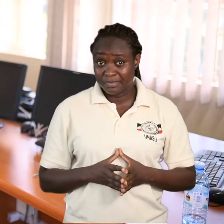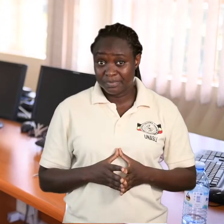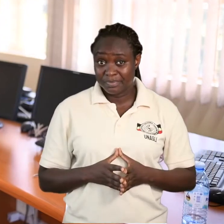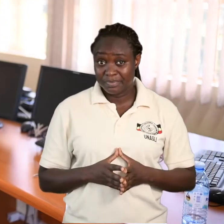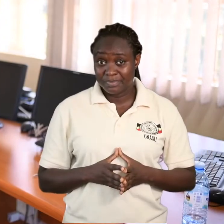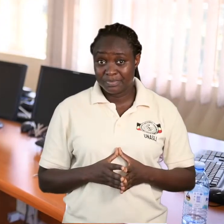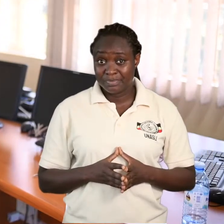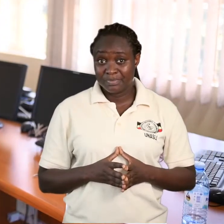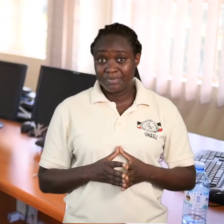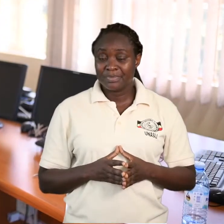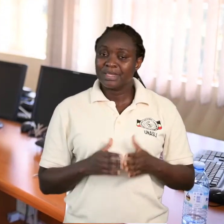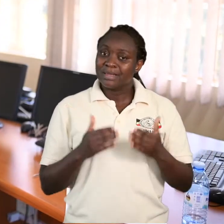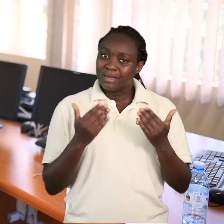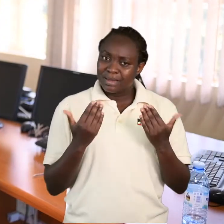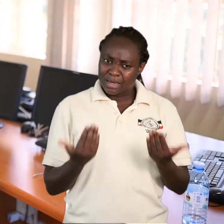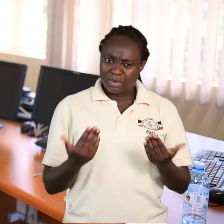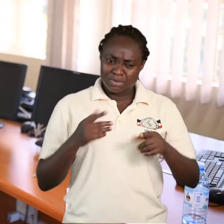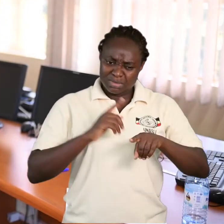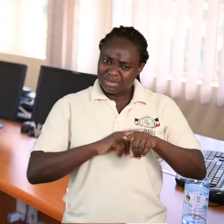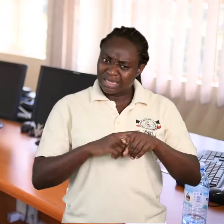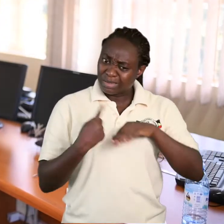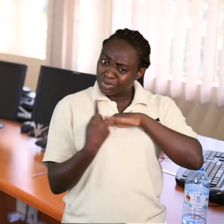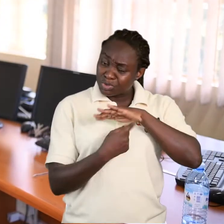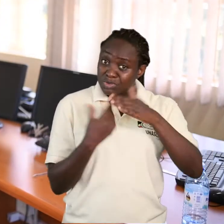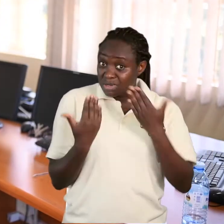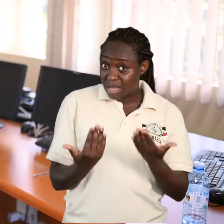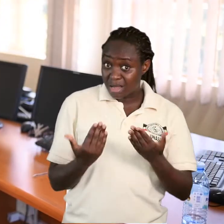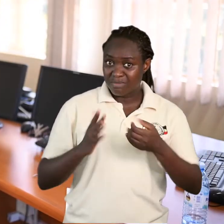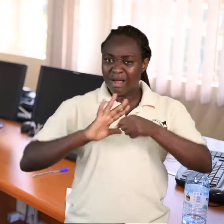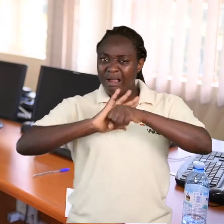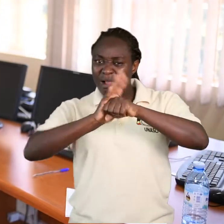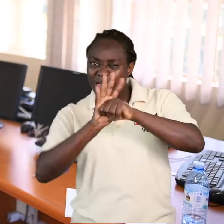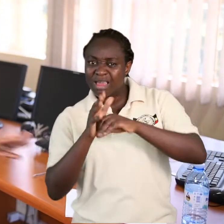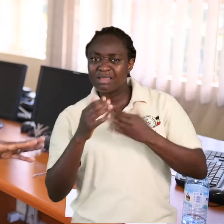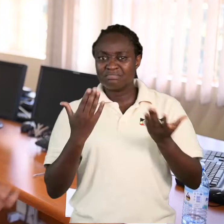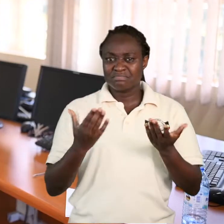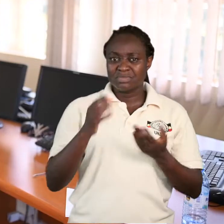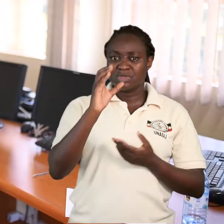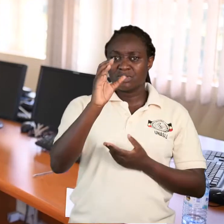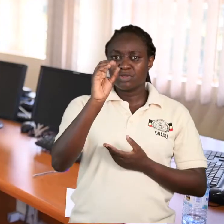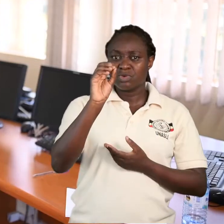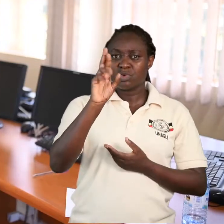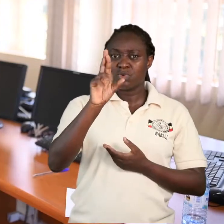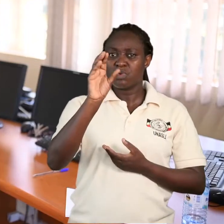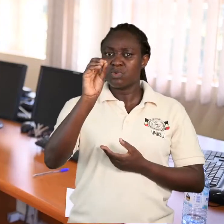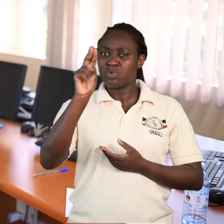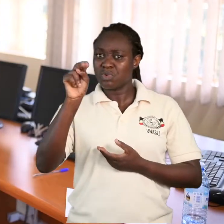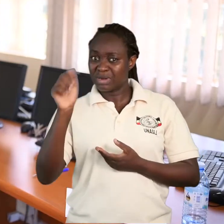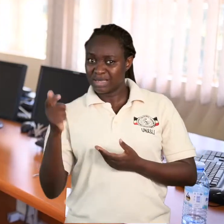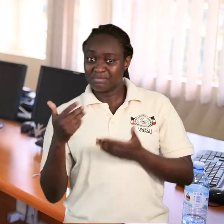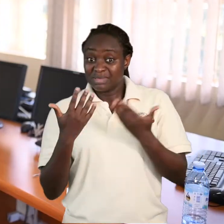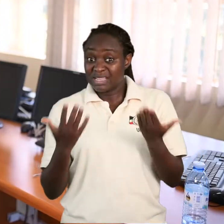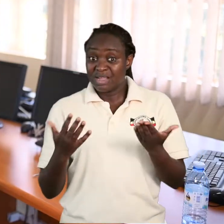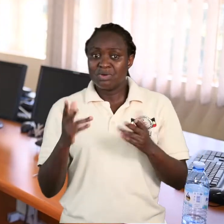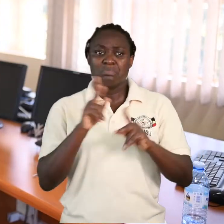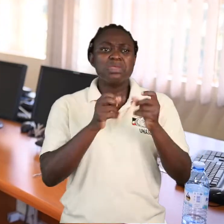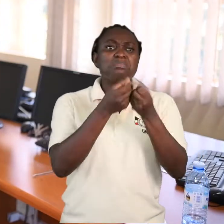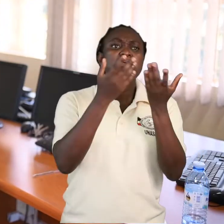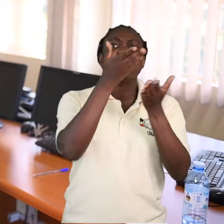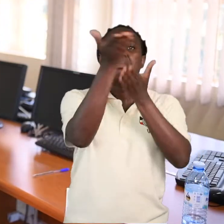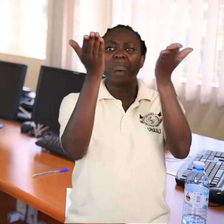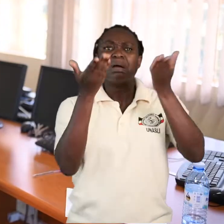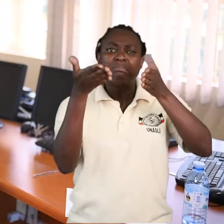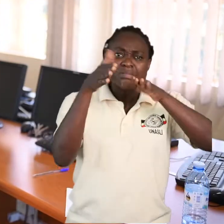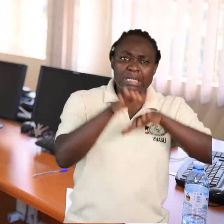in this invasion of the coronavirus to the world population that has claimed lives, and the